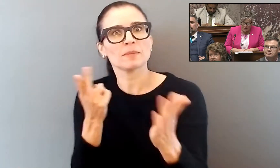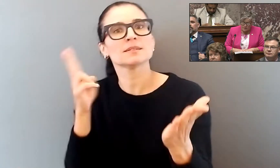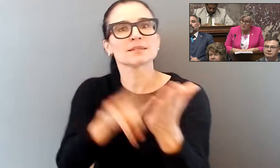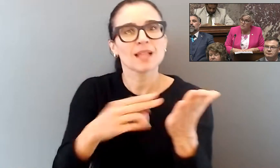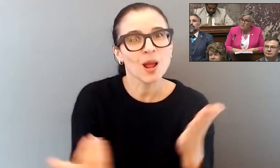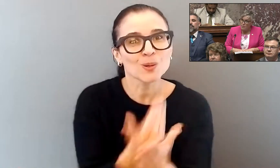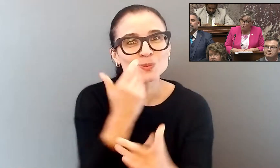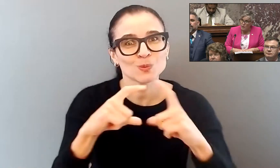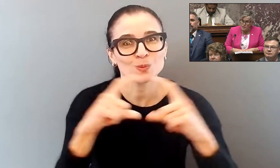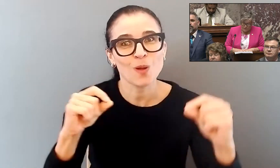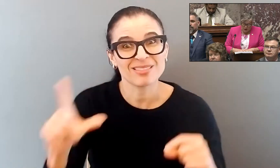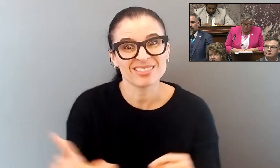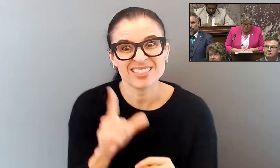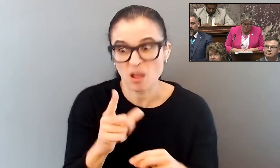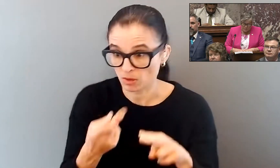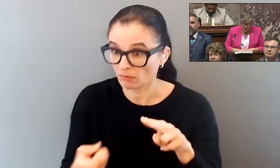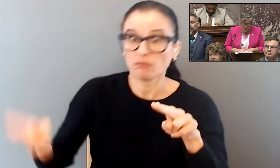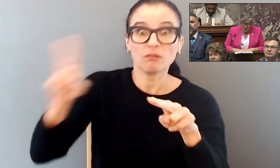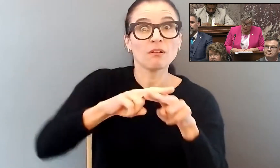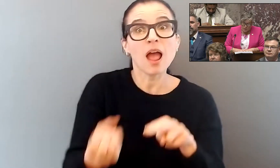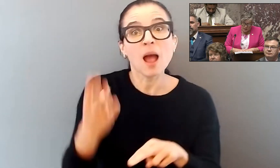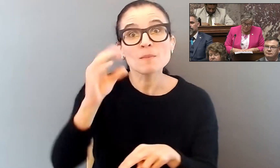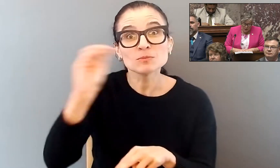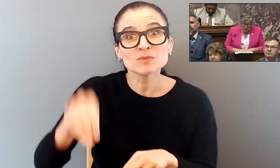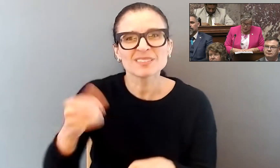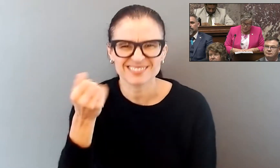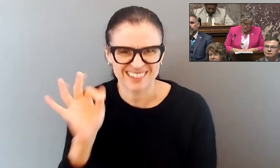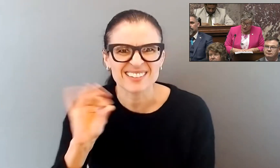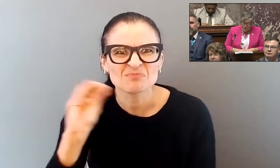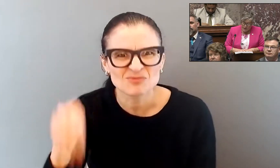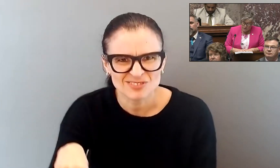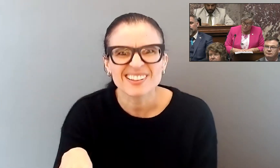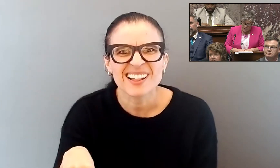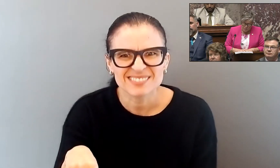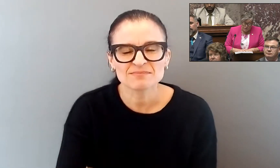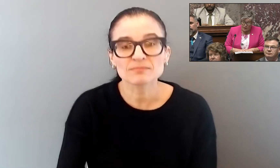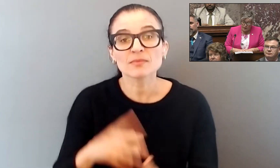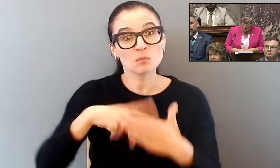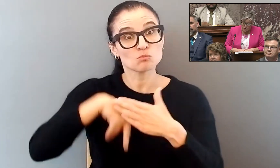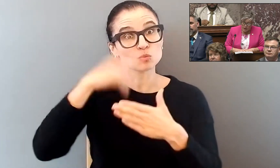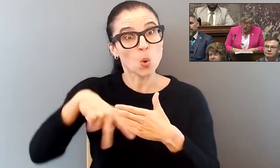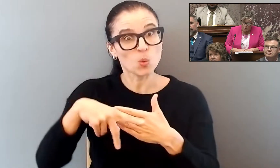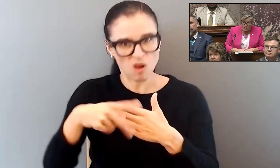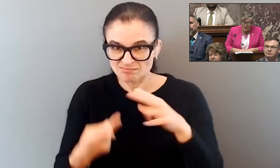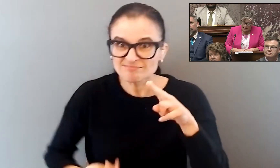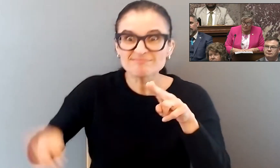program attendance is up 25%. Another